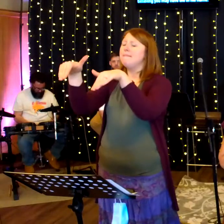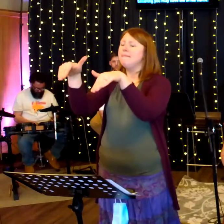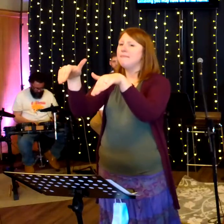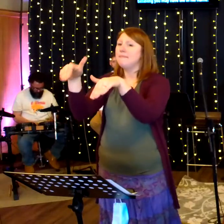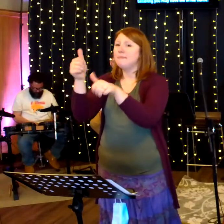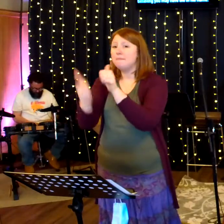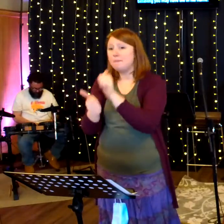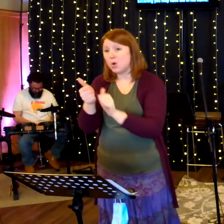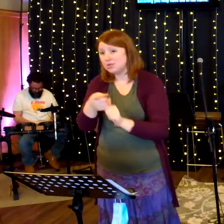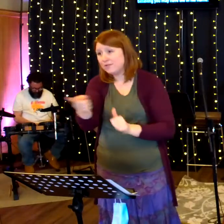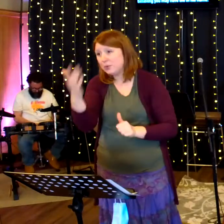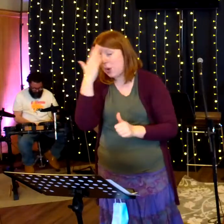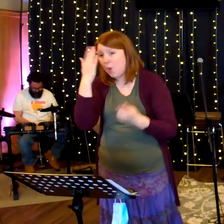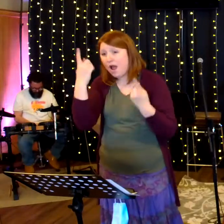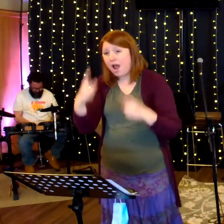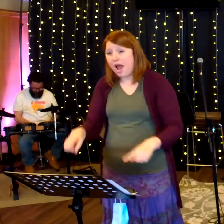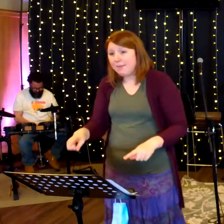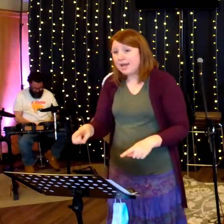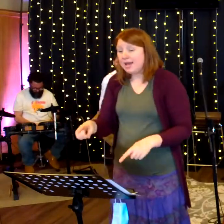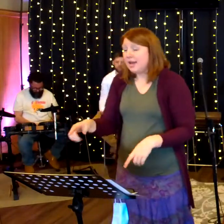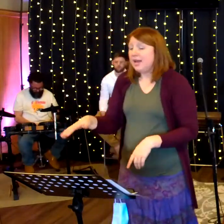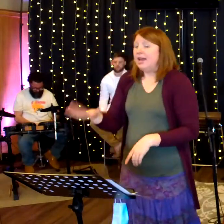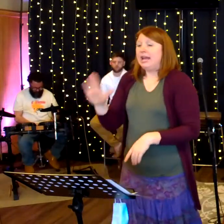know what happened, but his earthly body gave way.